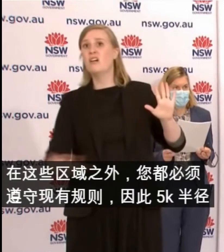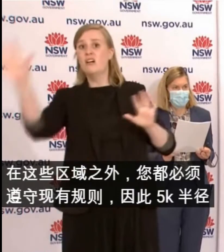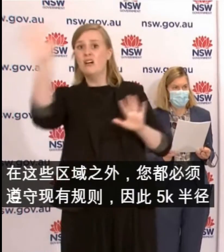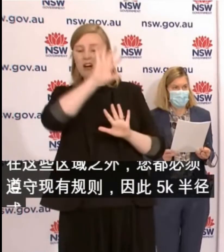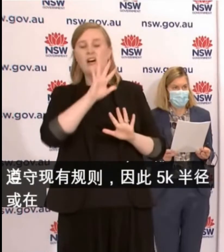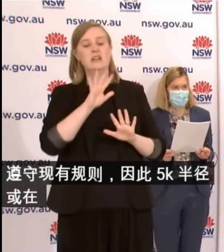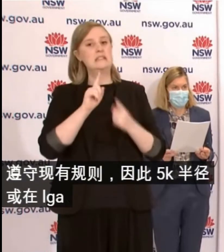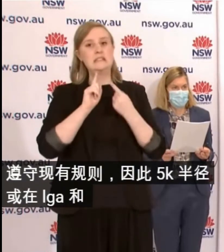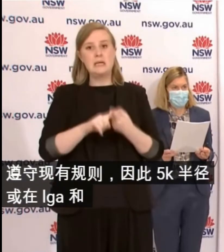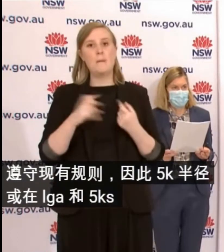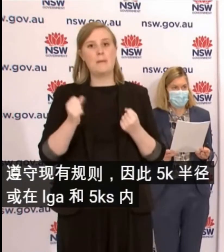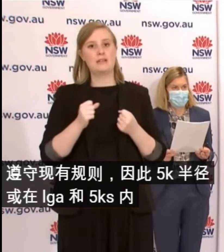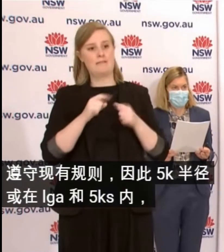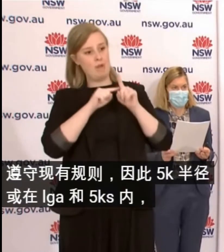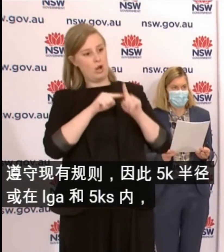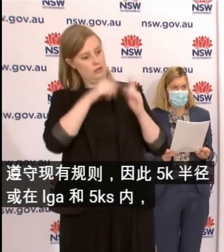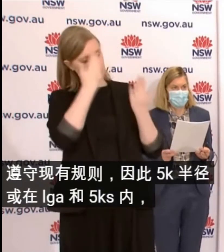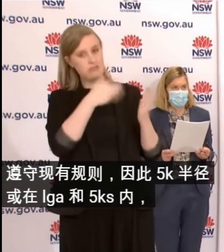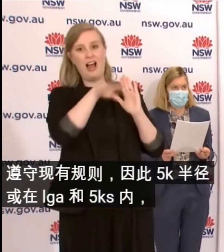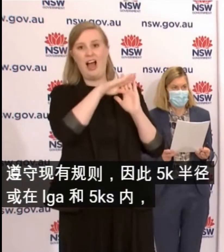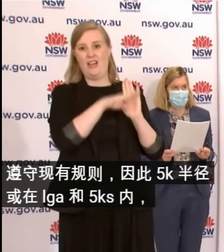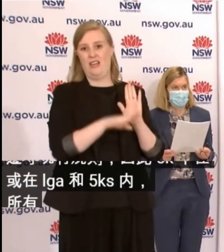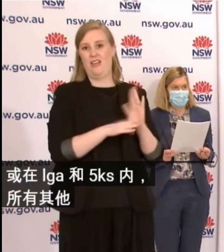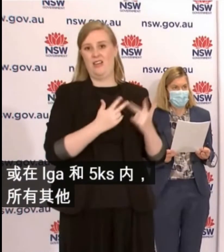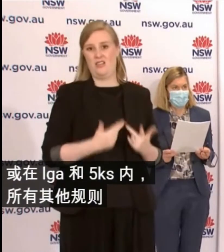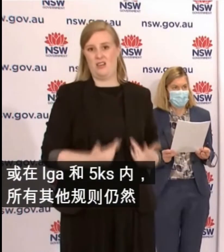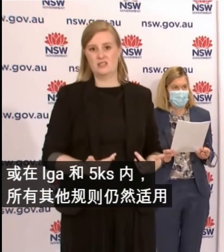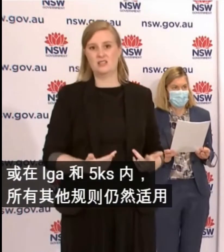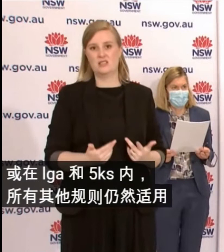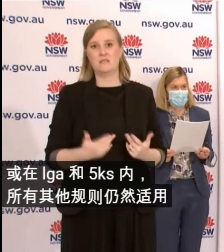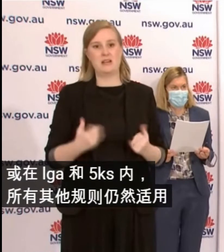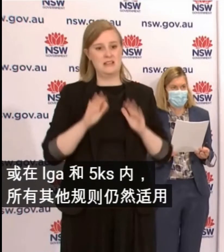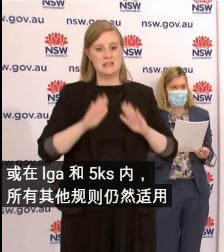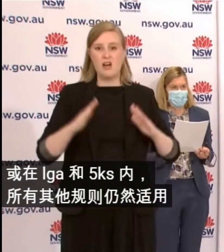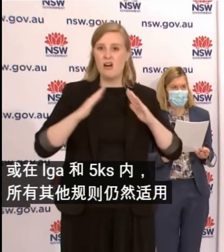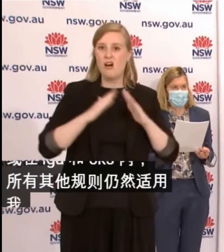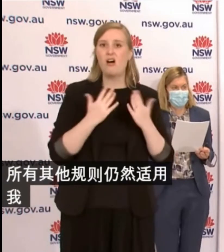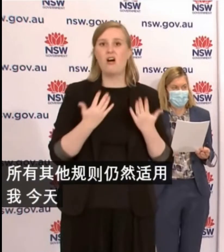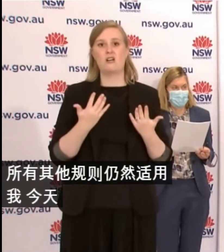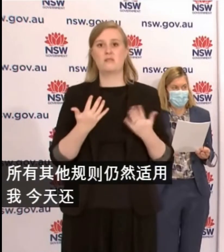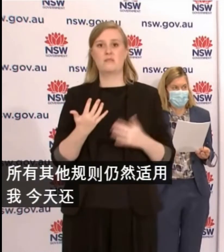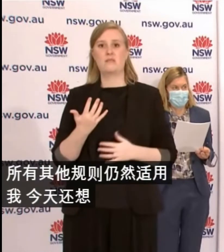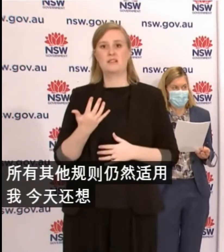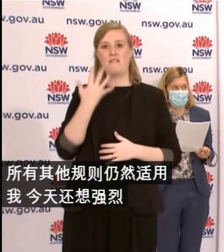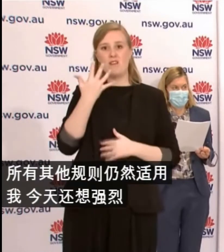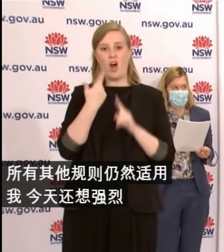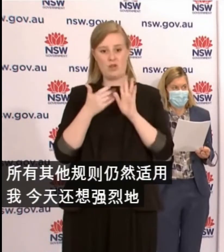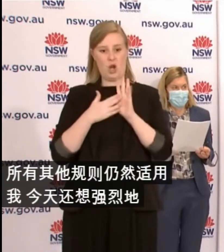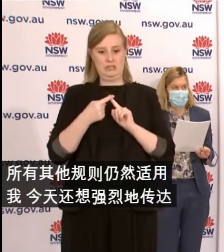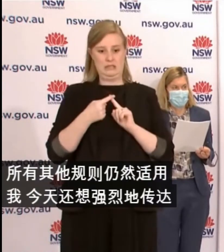5K radius, or else within the LGA and the 5Ks. All other rules still apply. I also want to